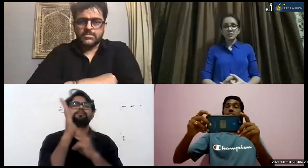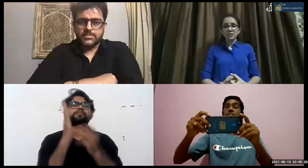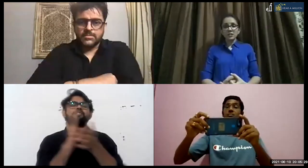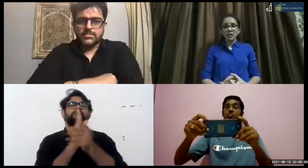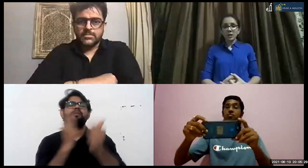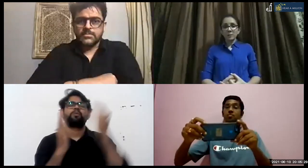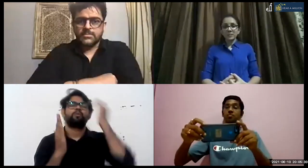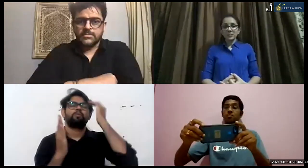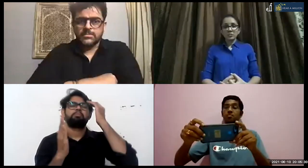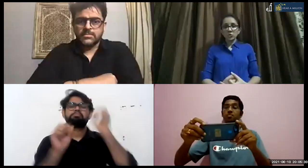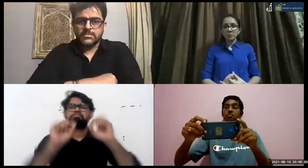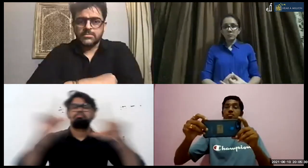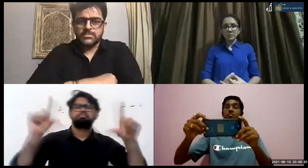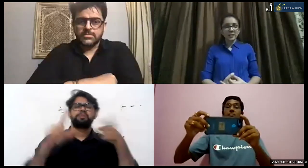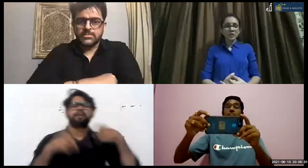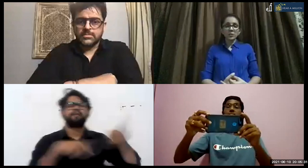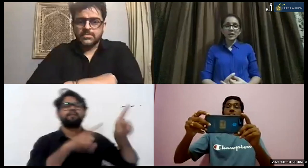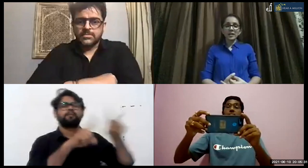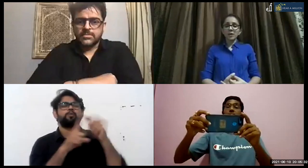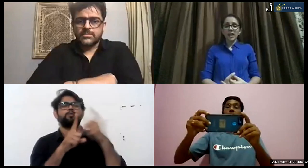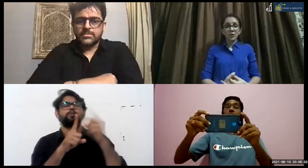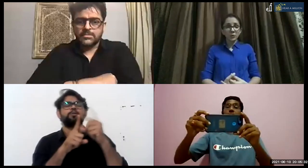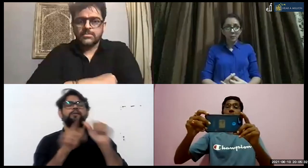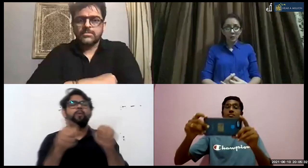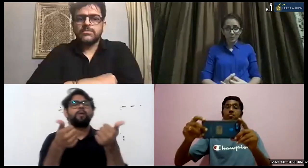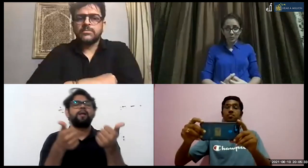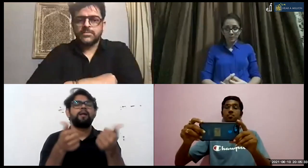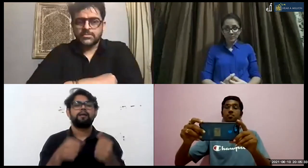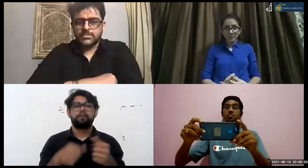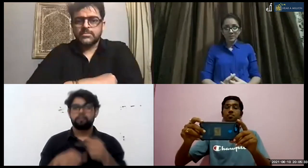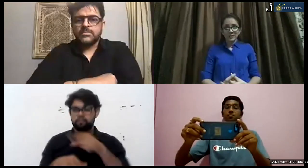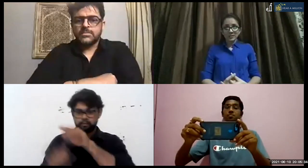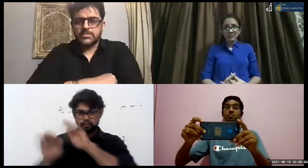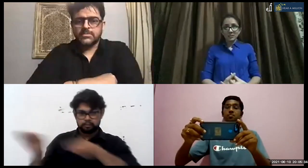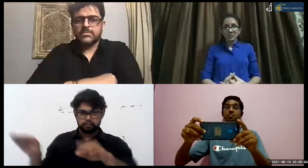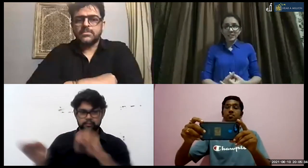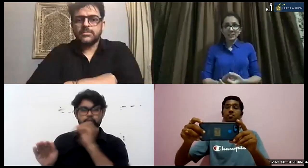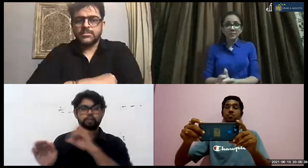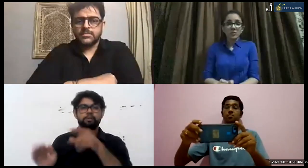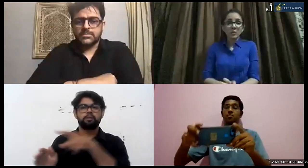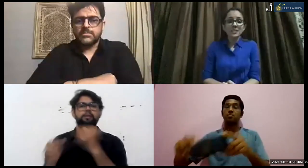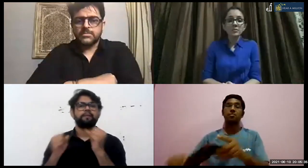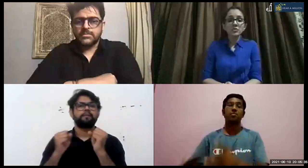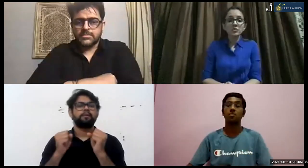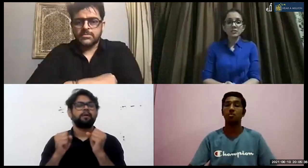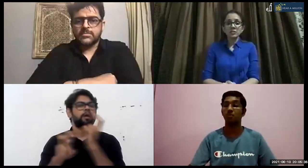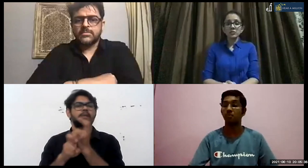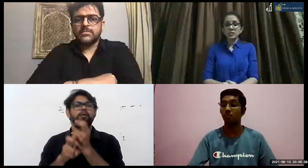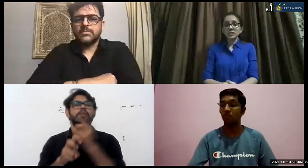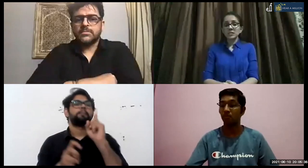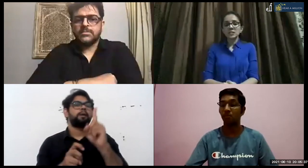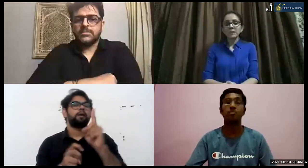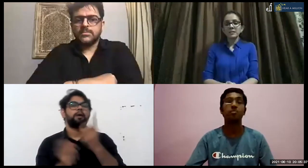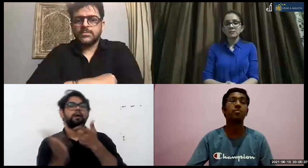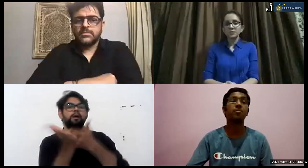Because Zoom, they are not aware about how to come on Zoom, right? Whereas with children 0 to